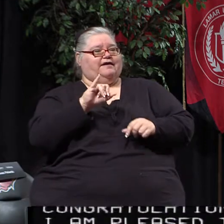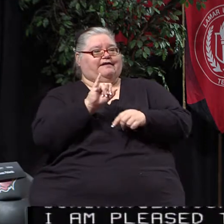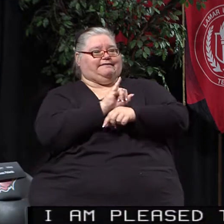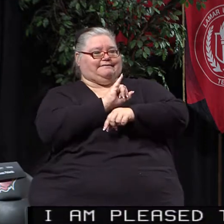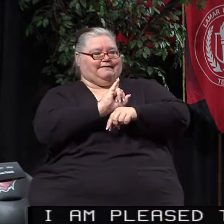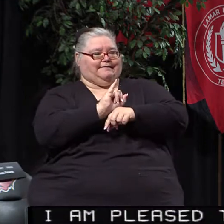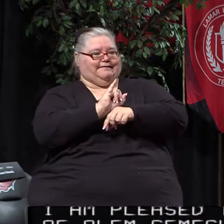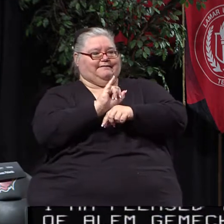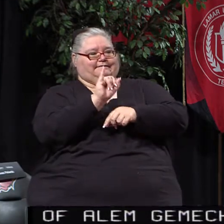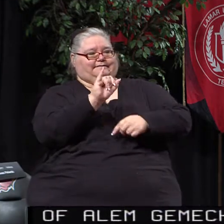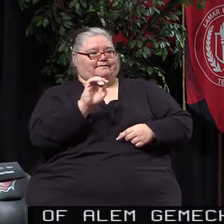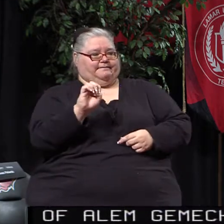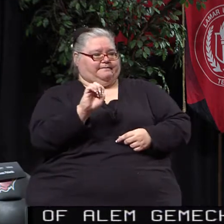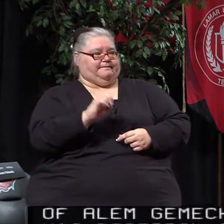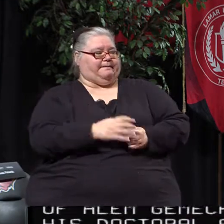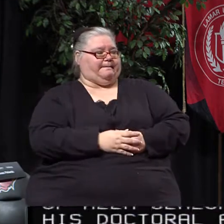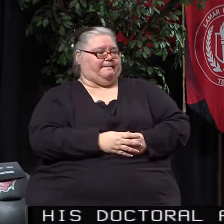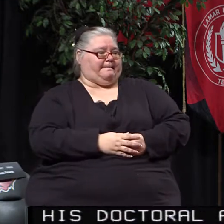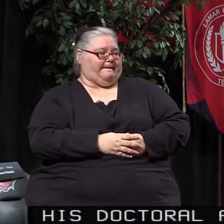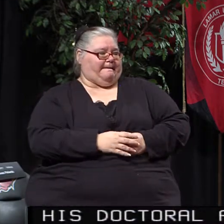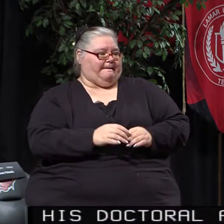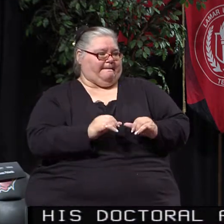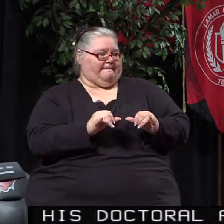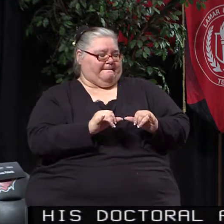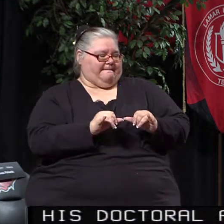Industrial Engineering.